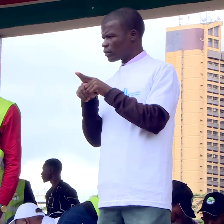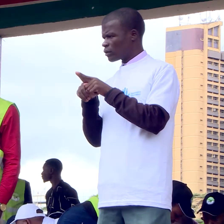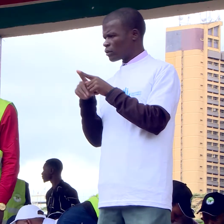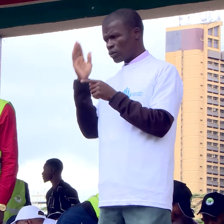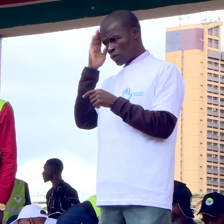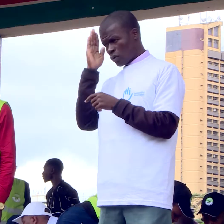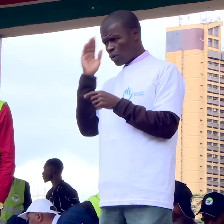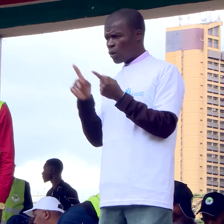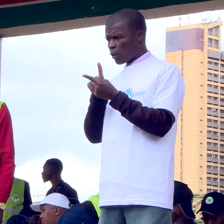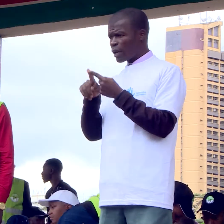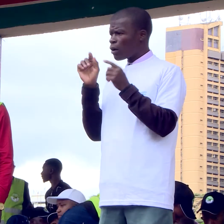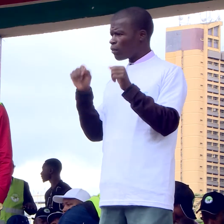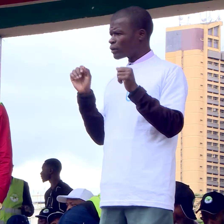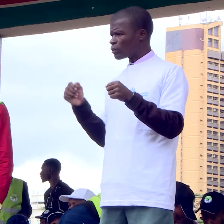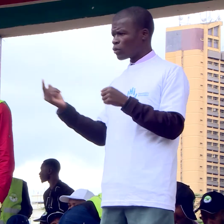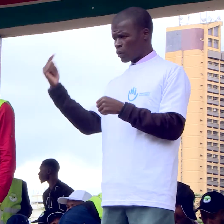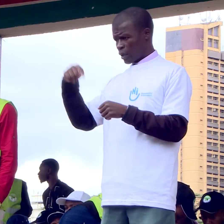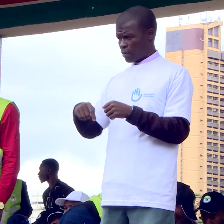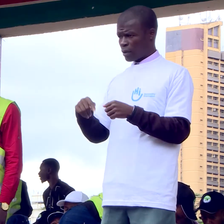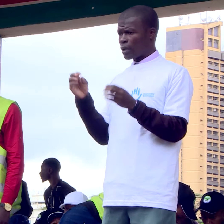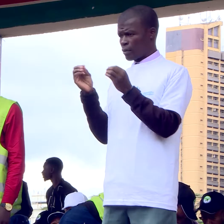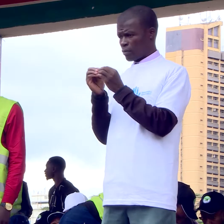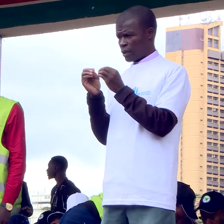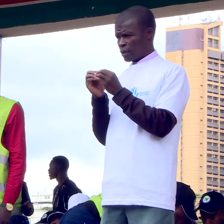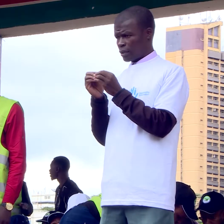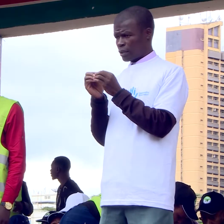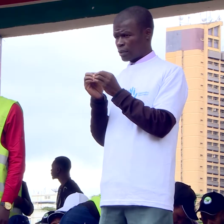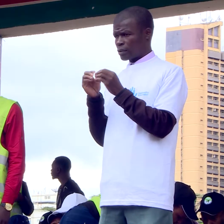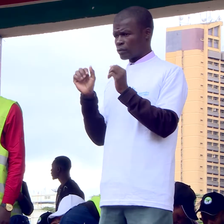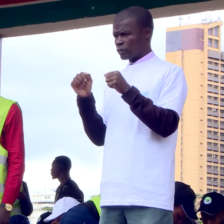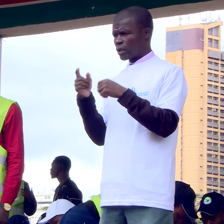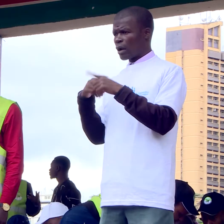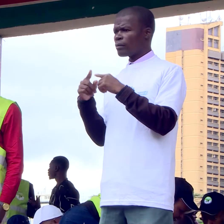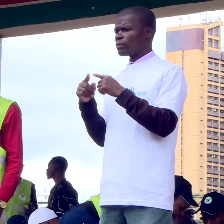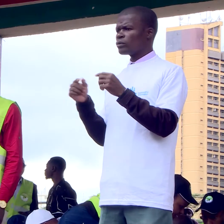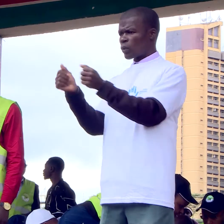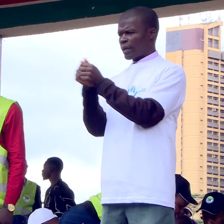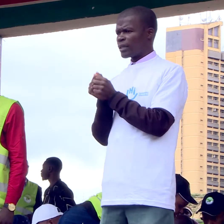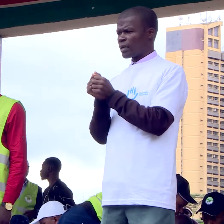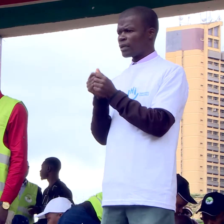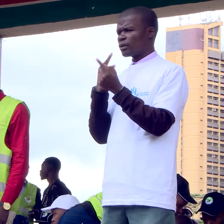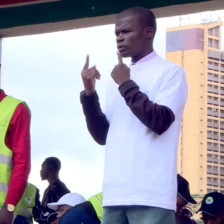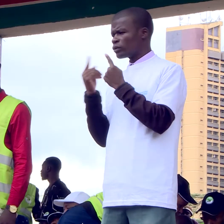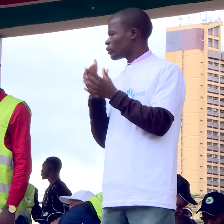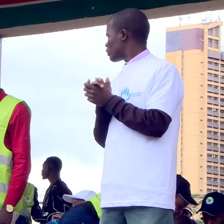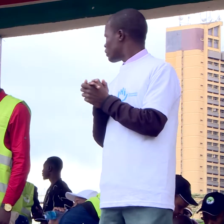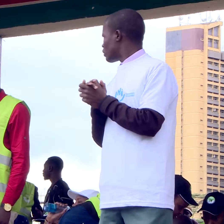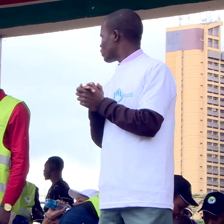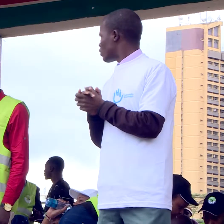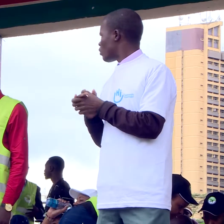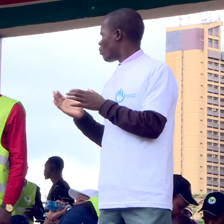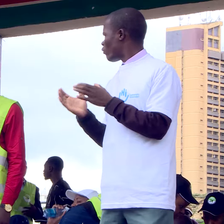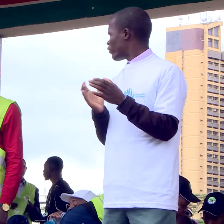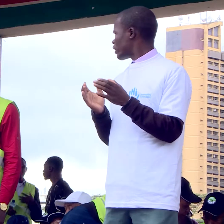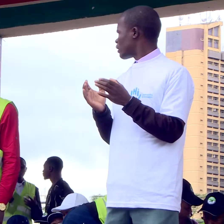and when they can engage during the stakeholders meeting, which will be held so that they can join in the discussion. As this year's AVIU theme says, moving Kenya towards